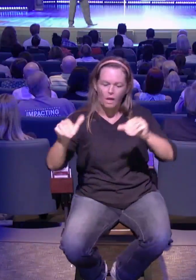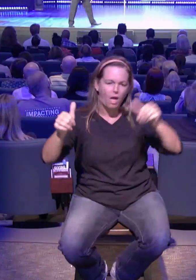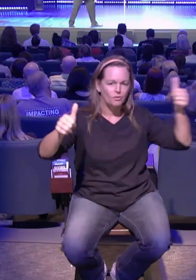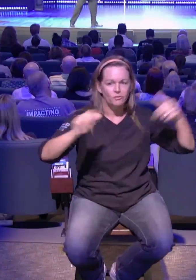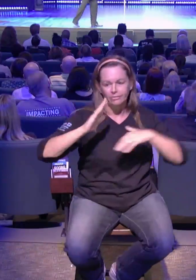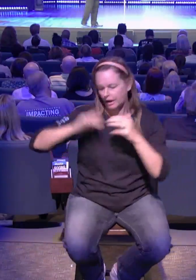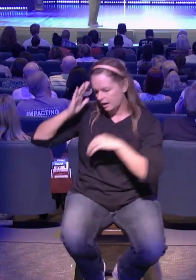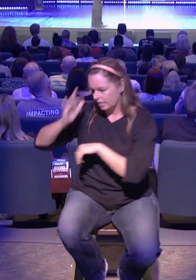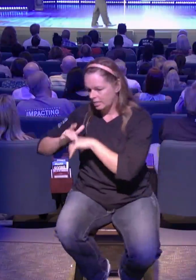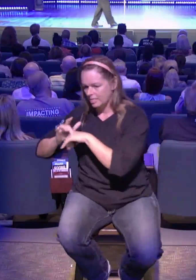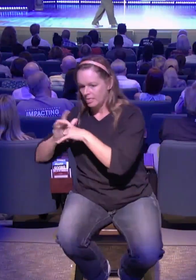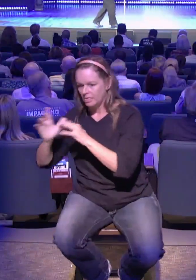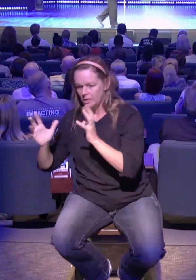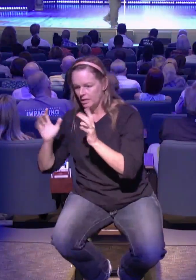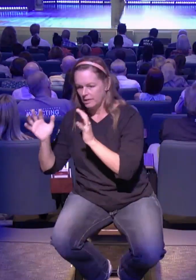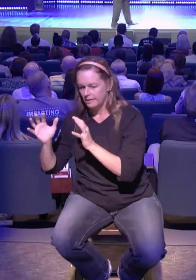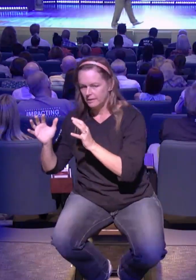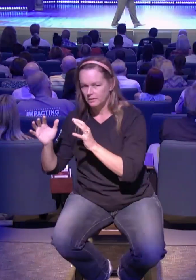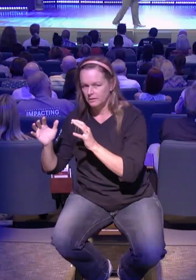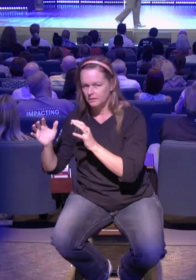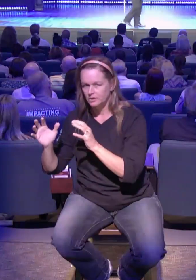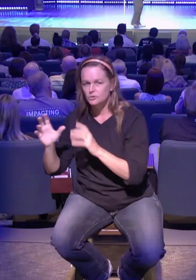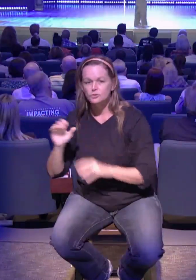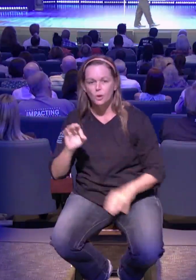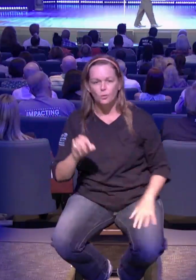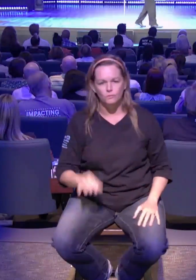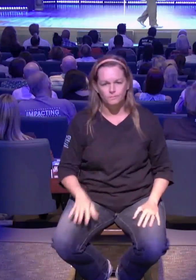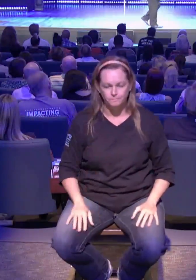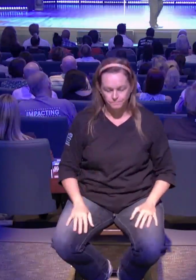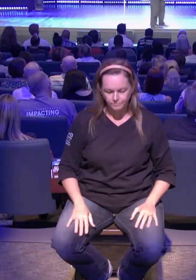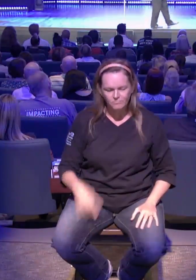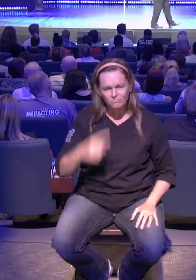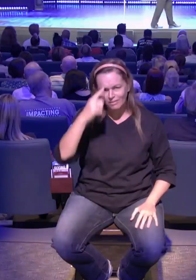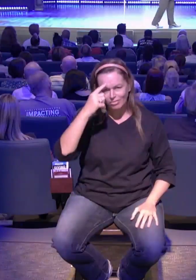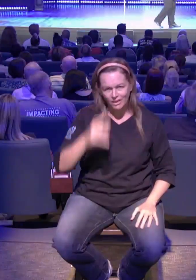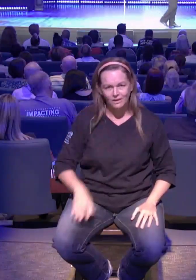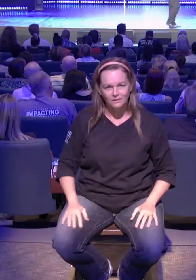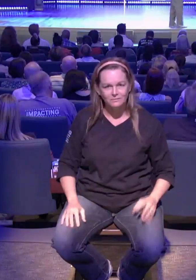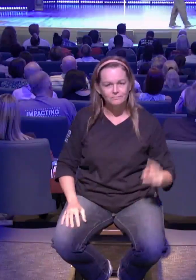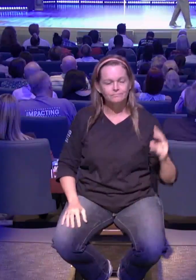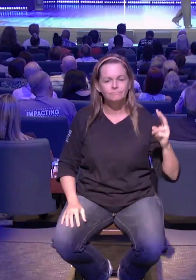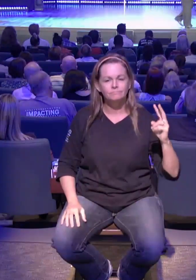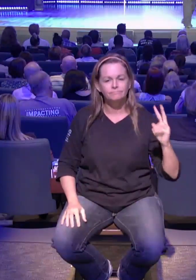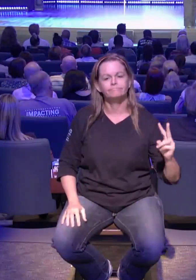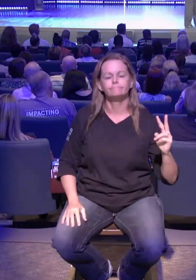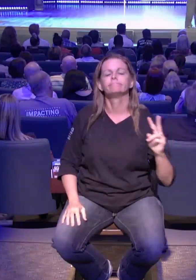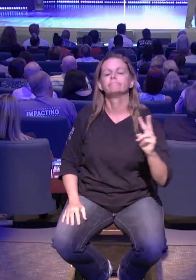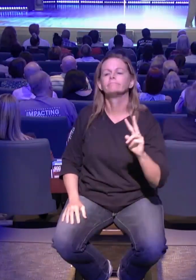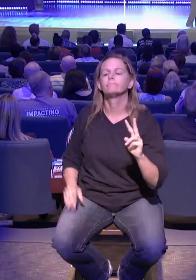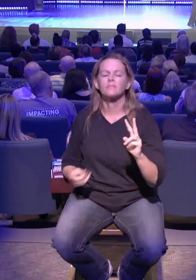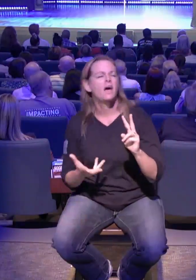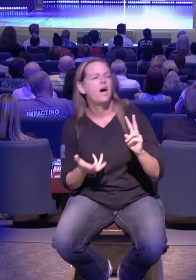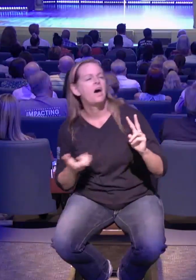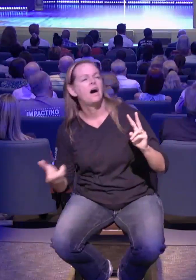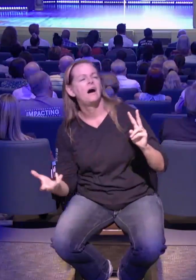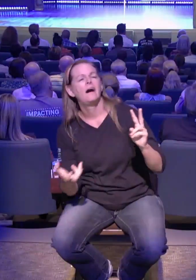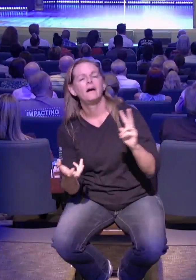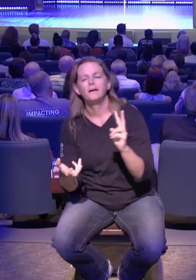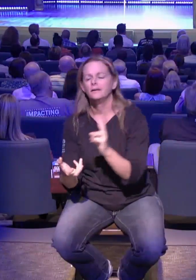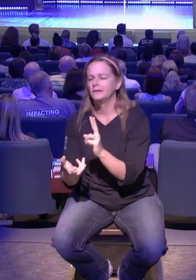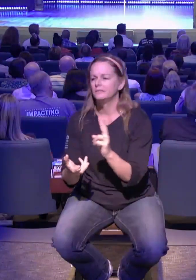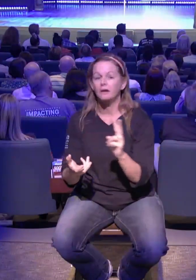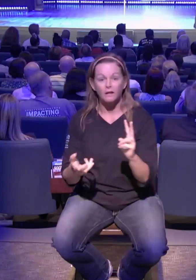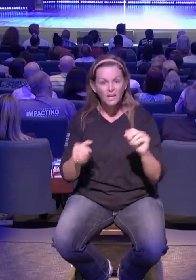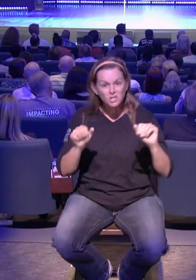a God moment. See, this was a God moment. God had a moment. Now, Peter and John were heading to the